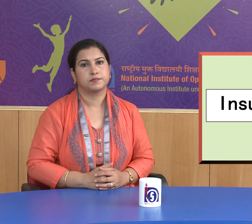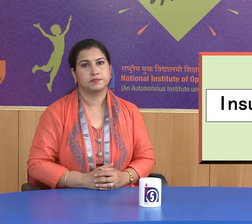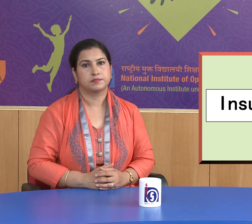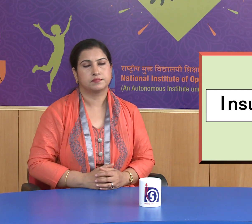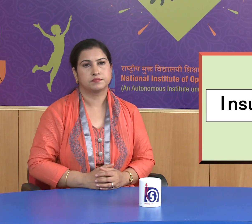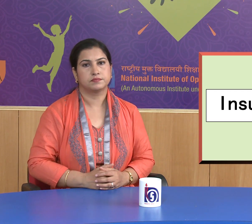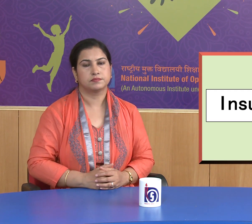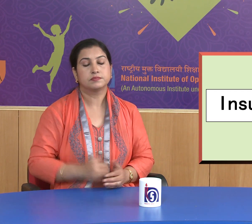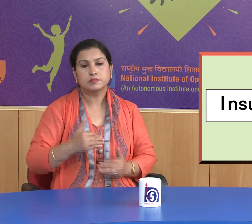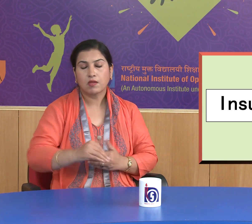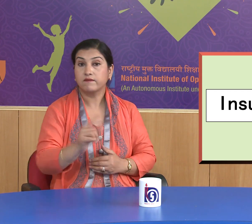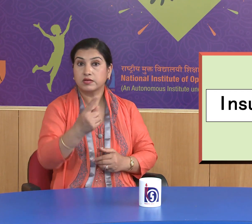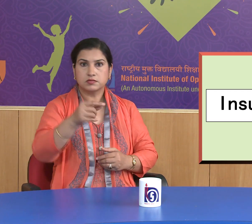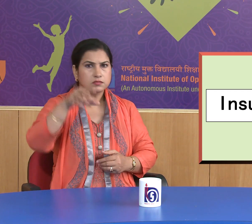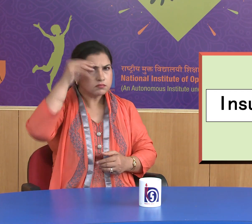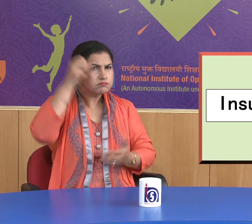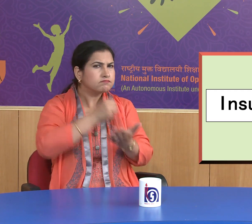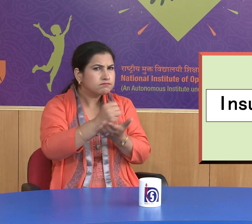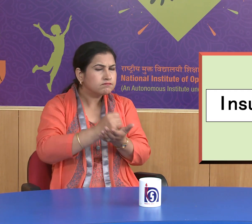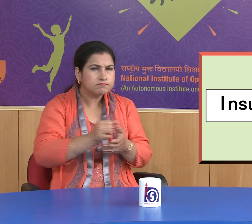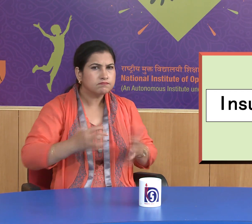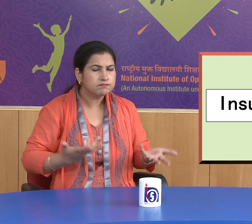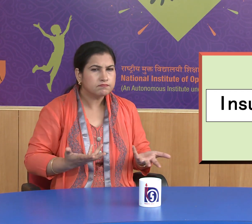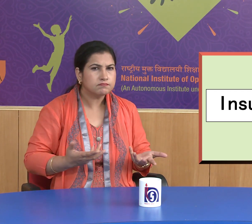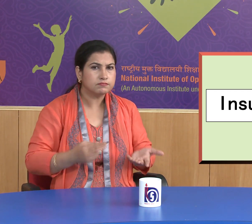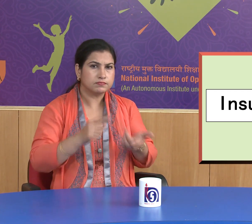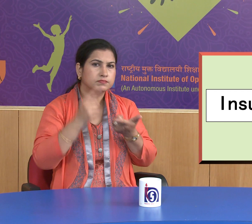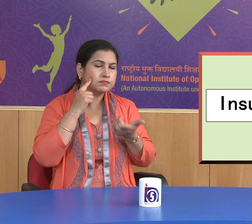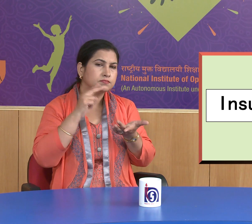Let us first understand the meaning of insurgency.